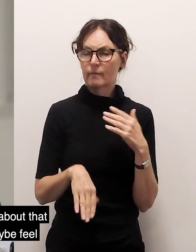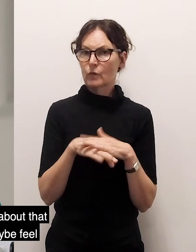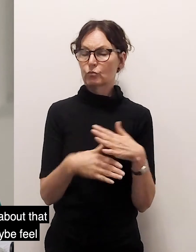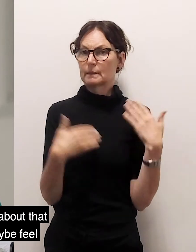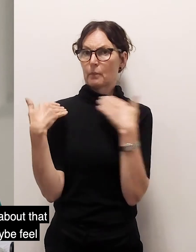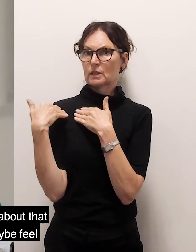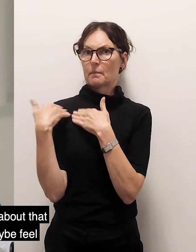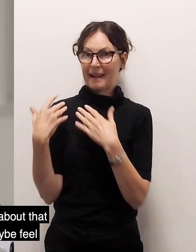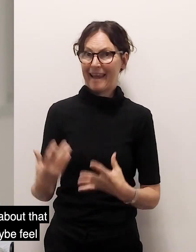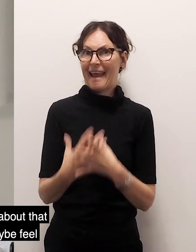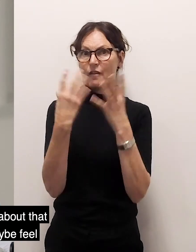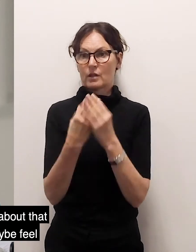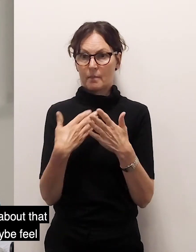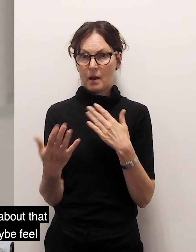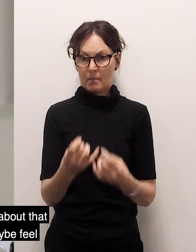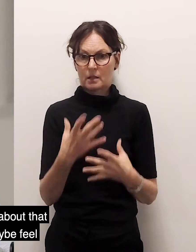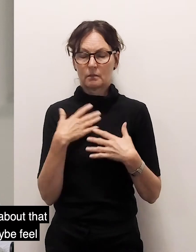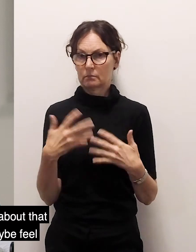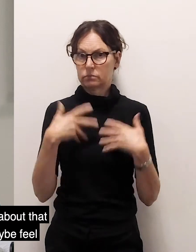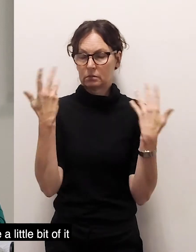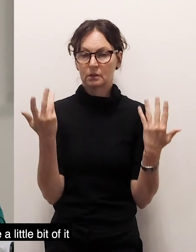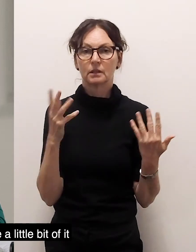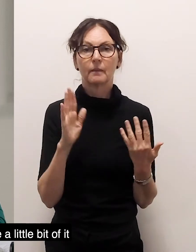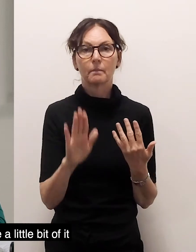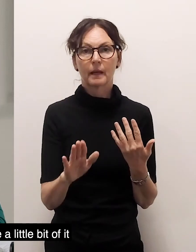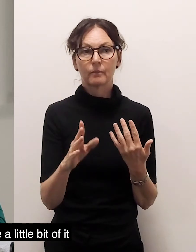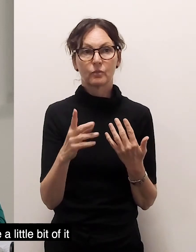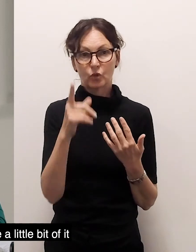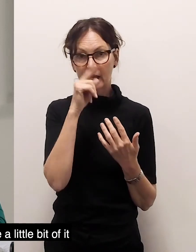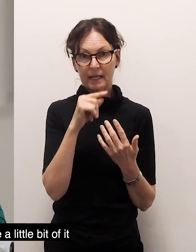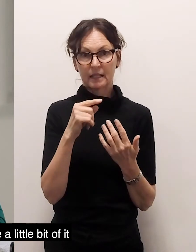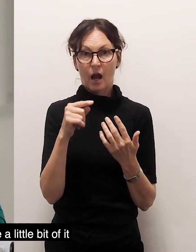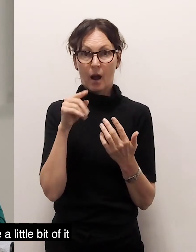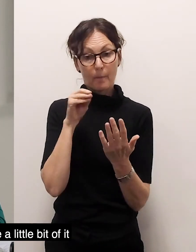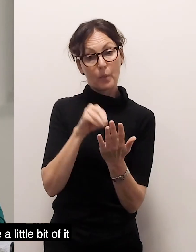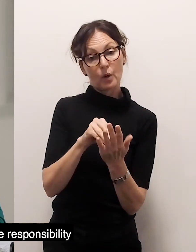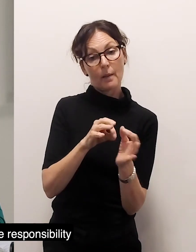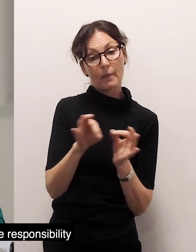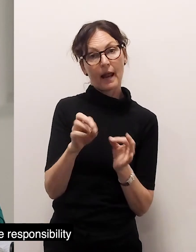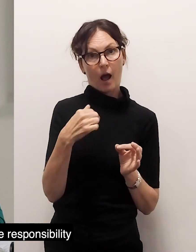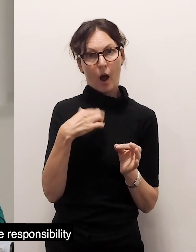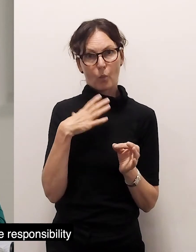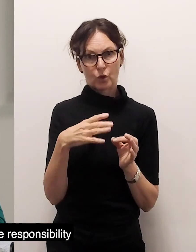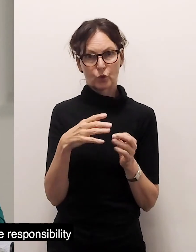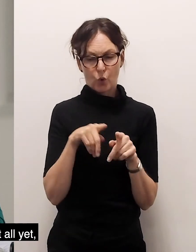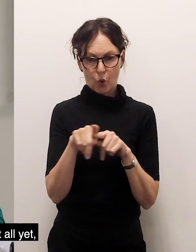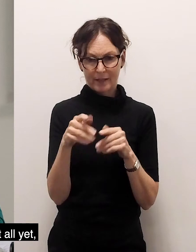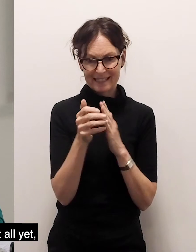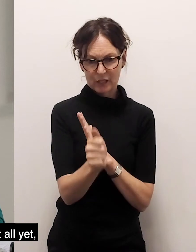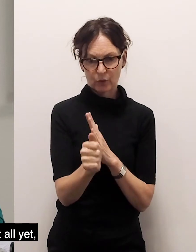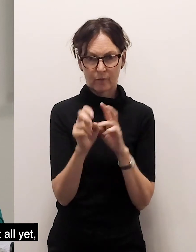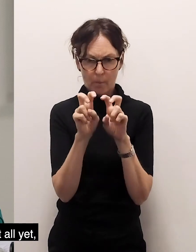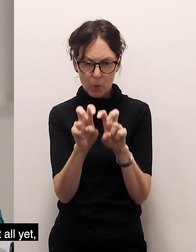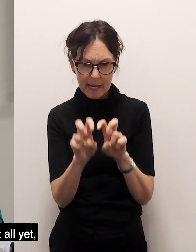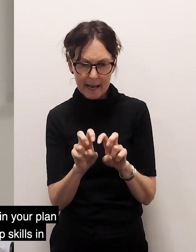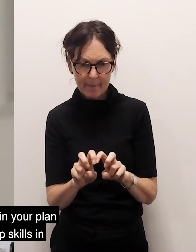managed. The good thing about that is you can maybe feel that you can manage a little bit of it, but you don't want the responsibility of managing